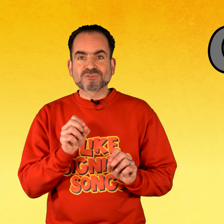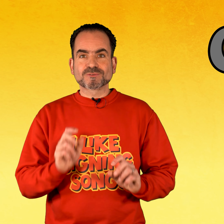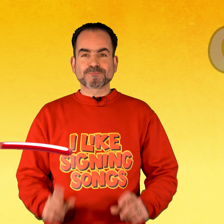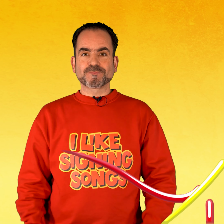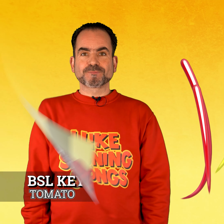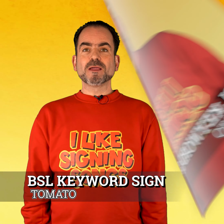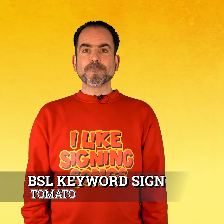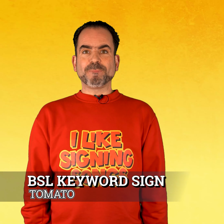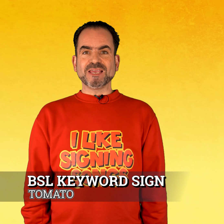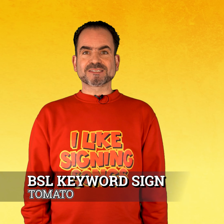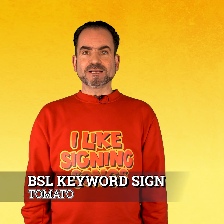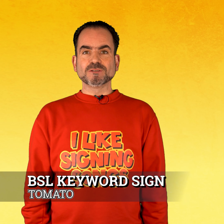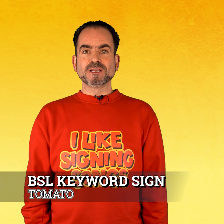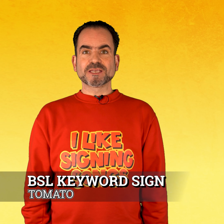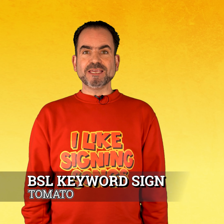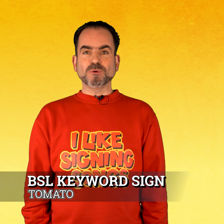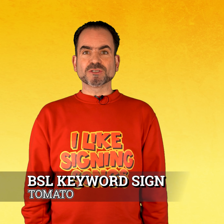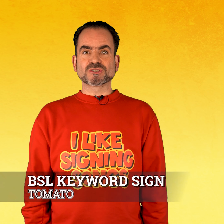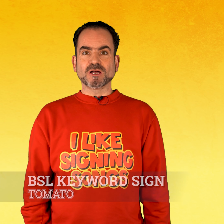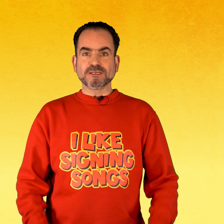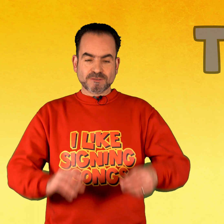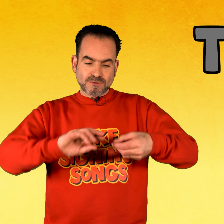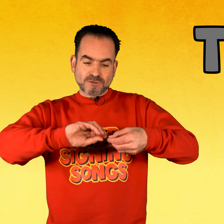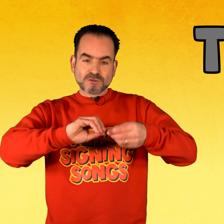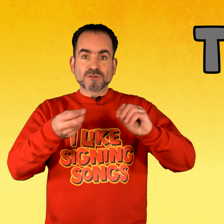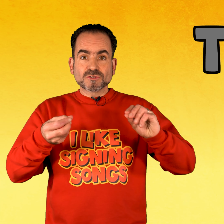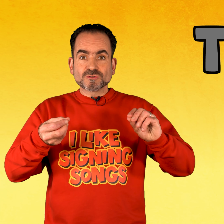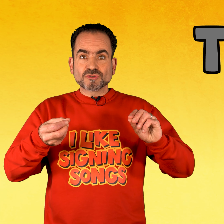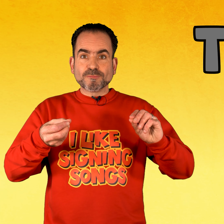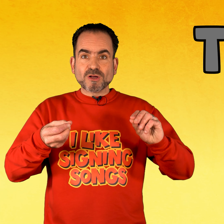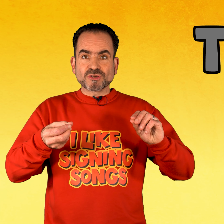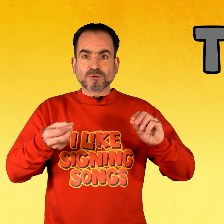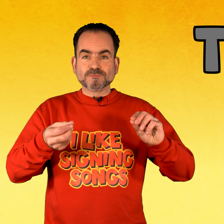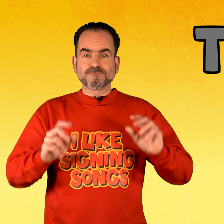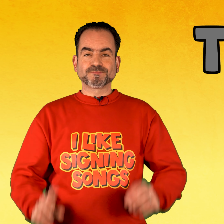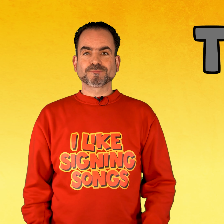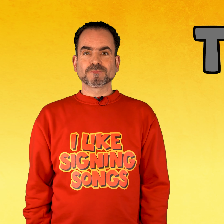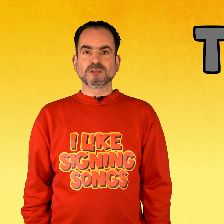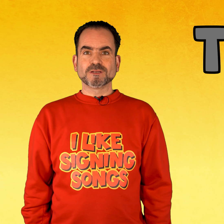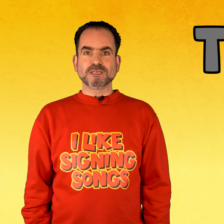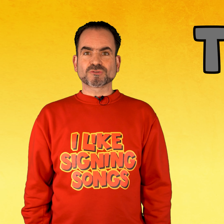grapes. BSL, keyword sign, tomato. Let's